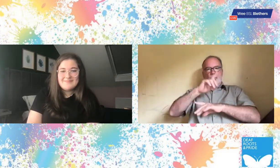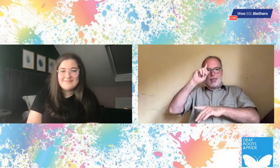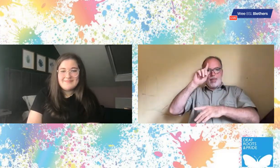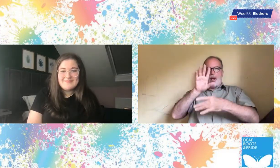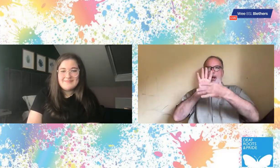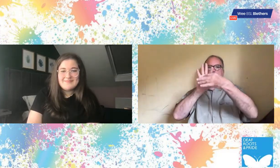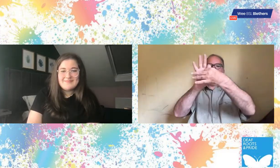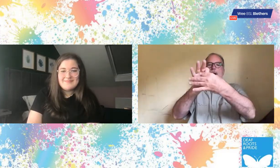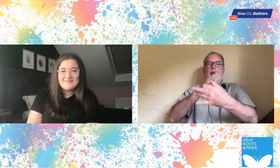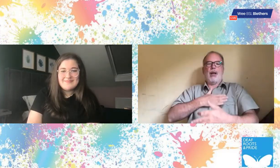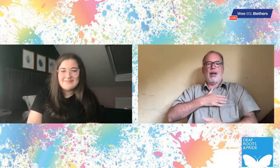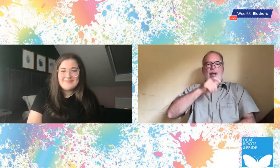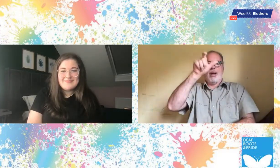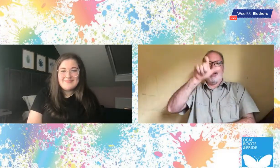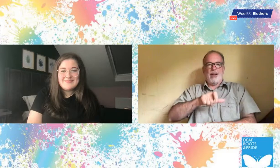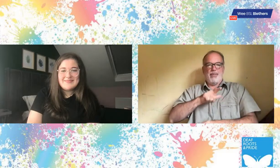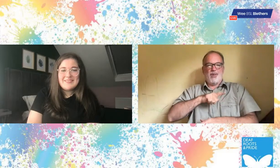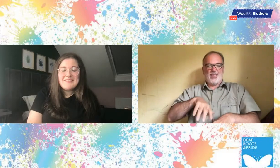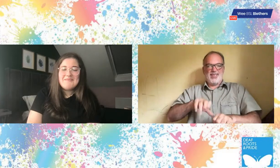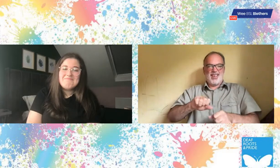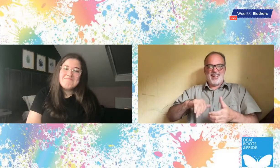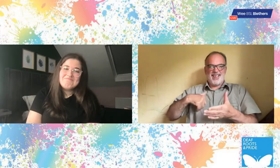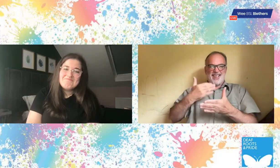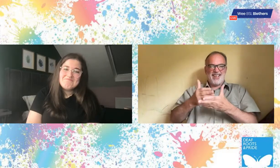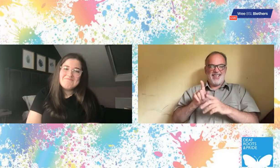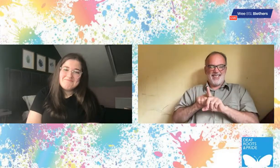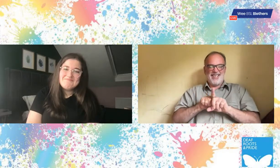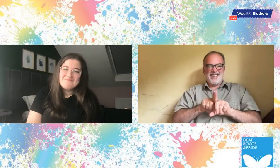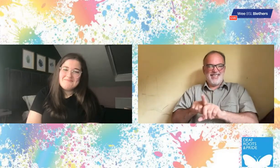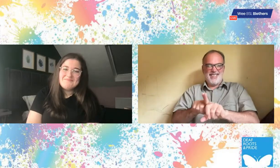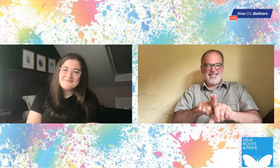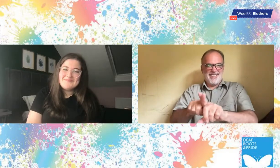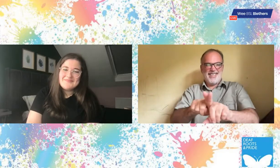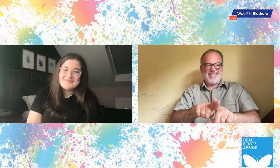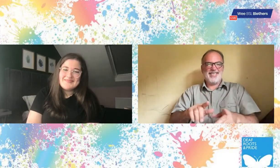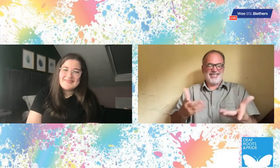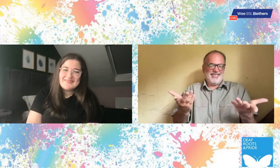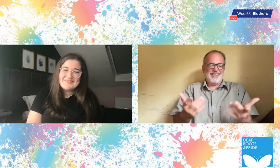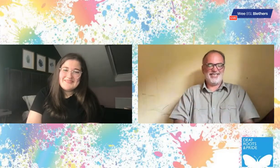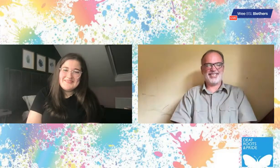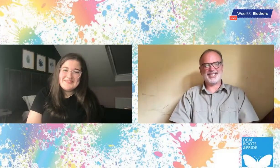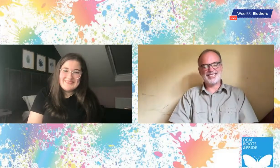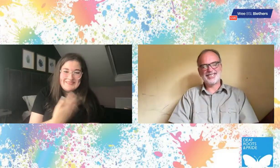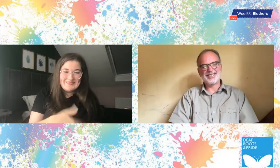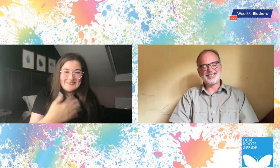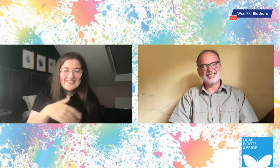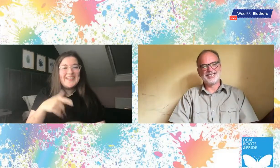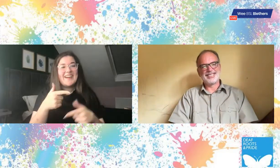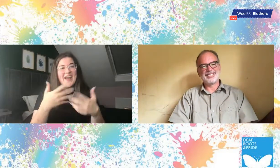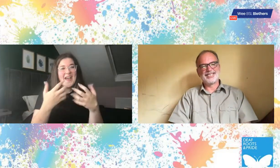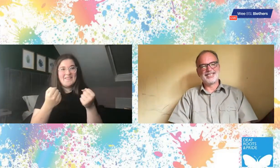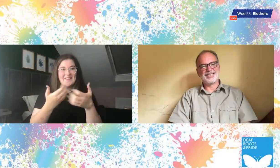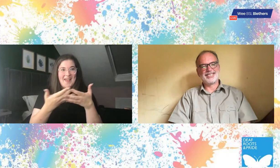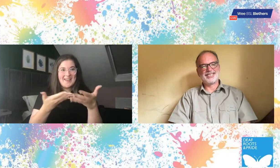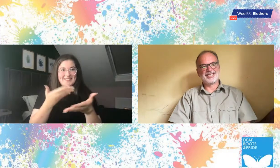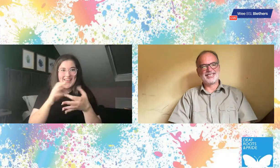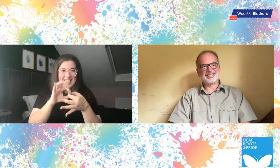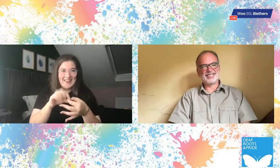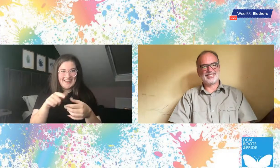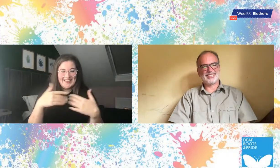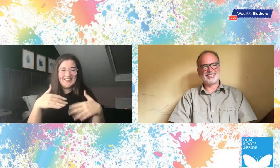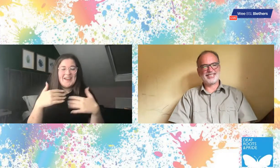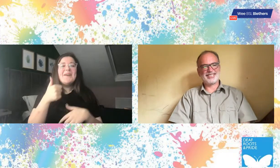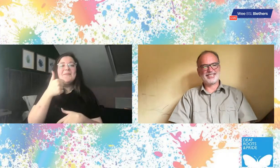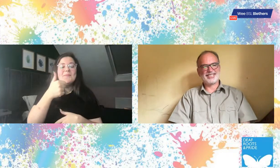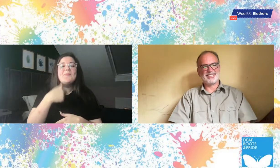So, I think it thought that I was its parent, identified with me. So it would just Ah, follow me everywhere. So all those